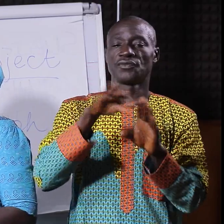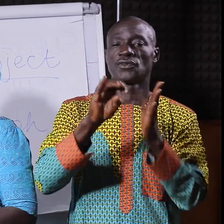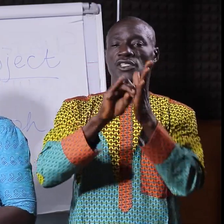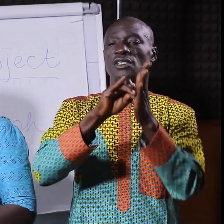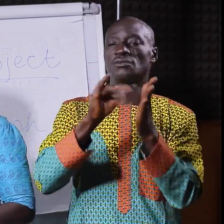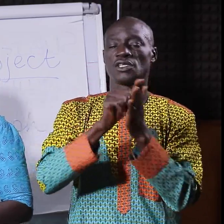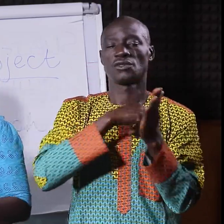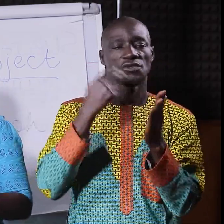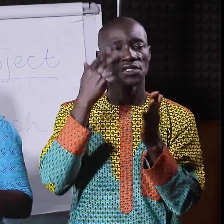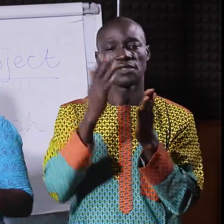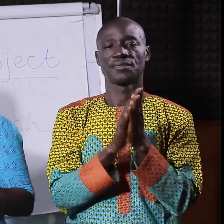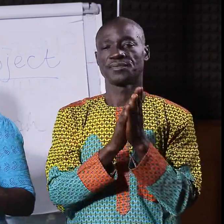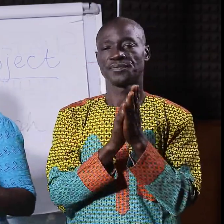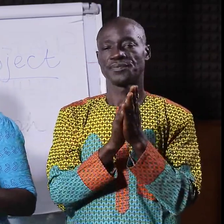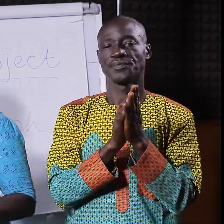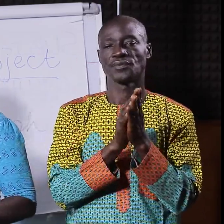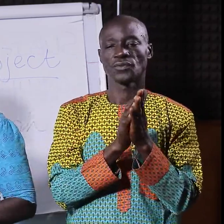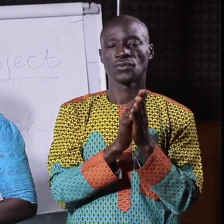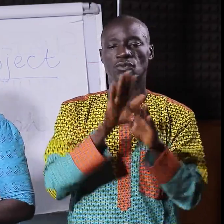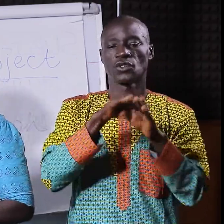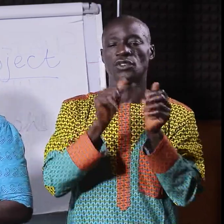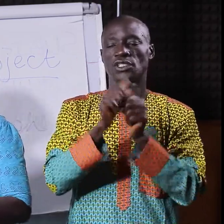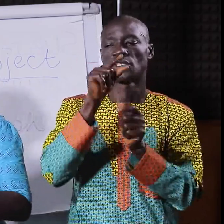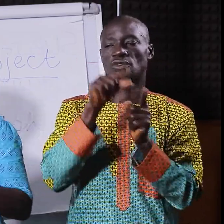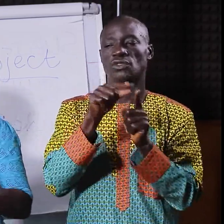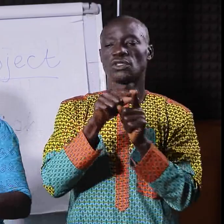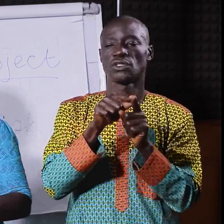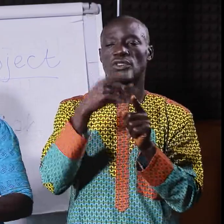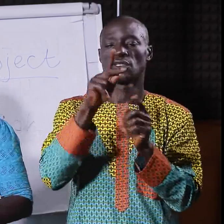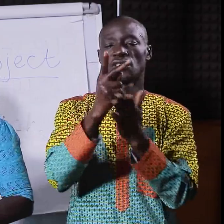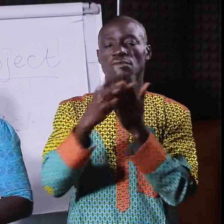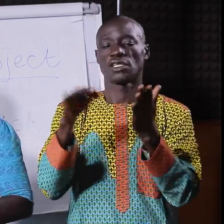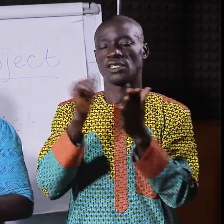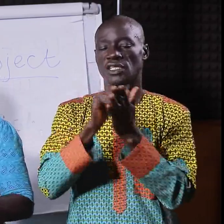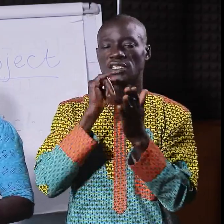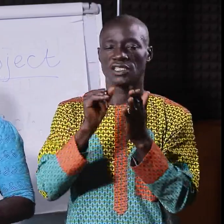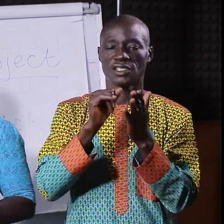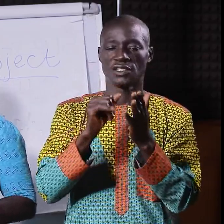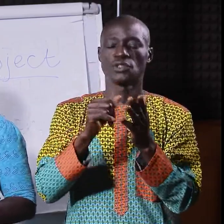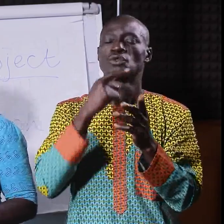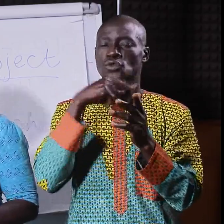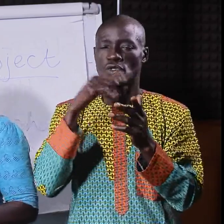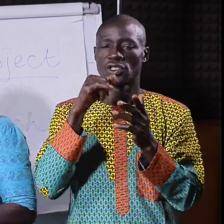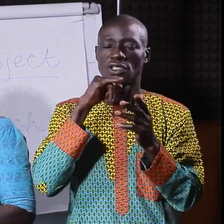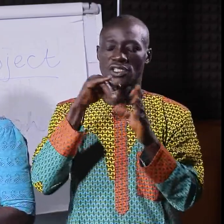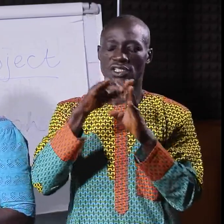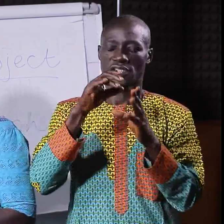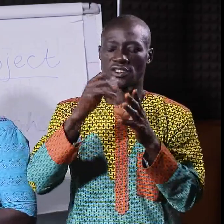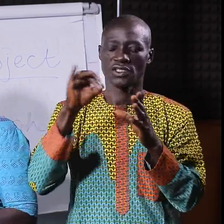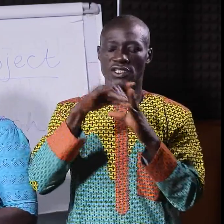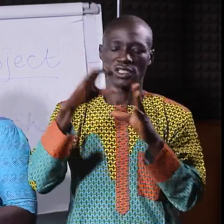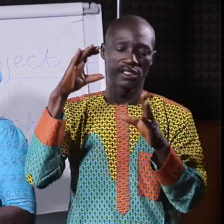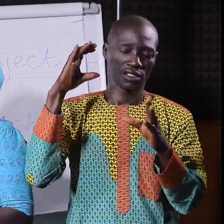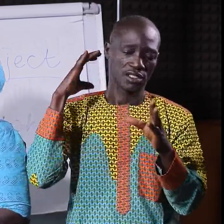that we will see, on each word, the part that is stressed is written in capital